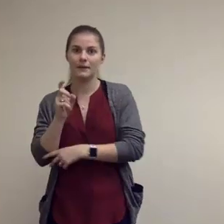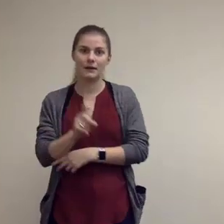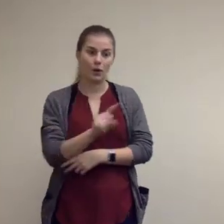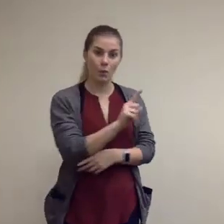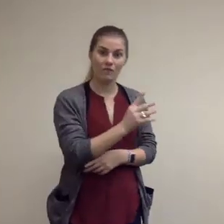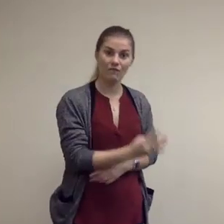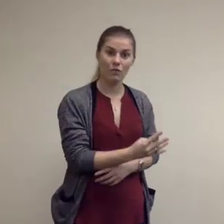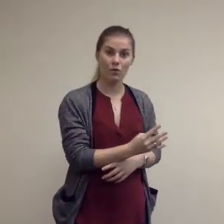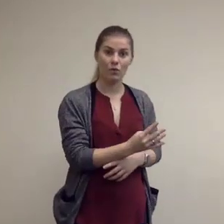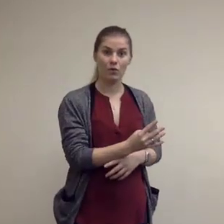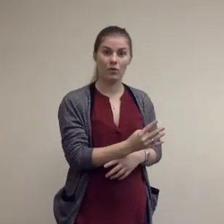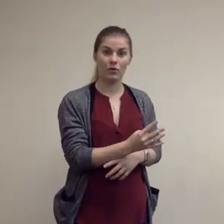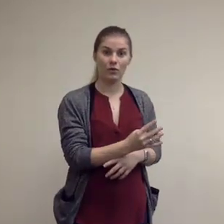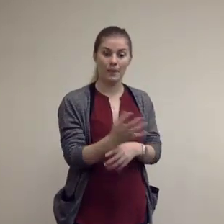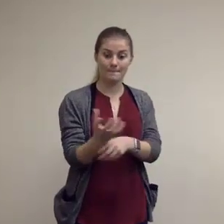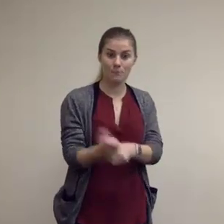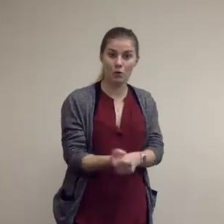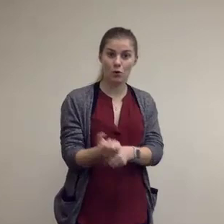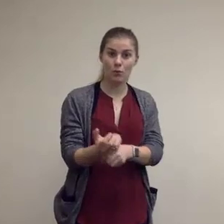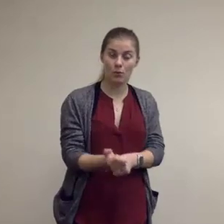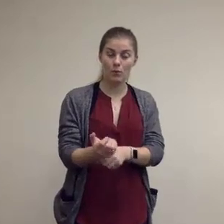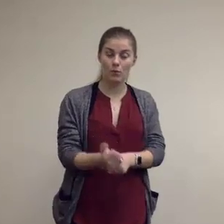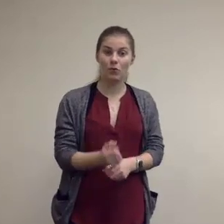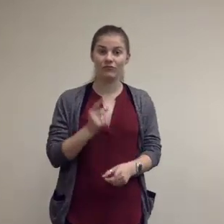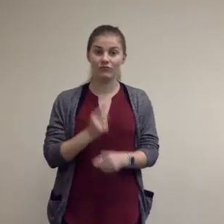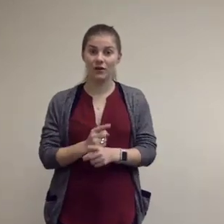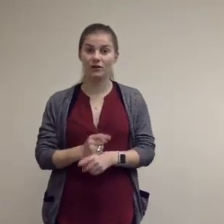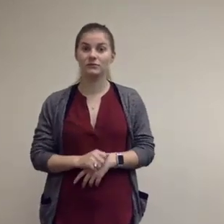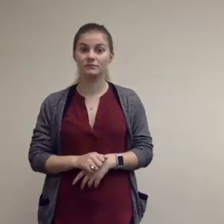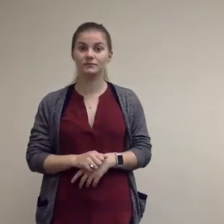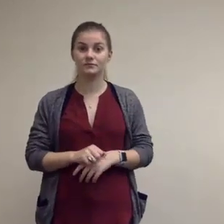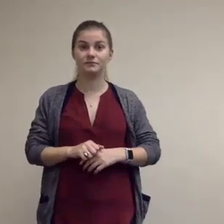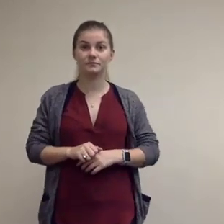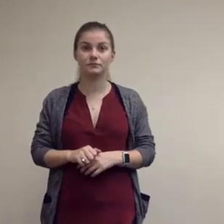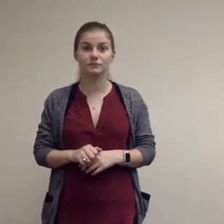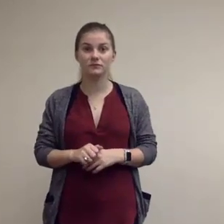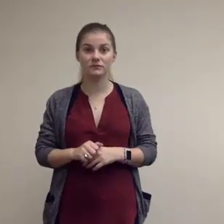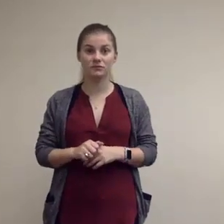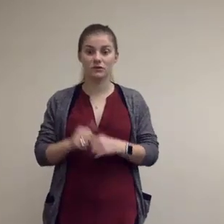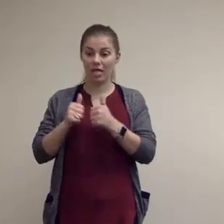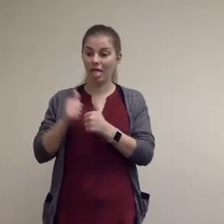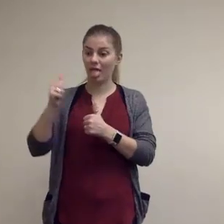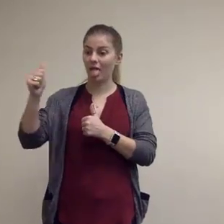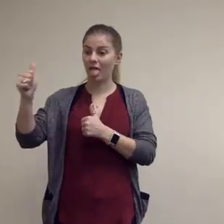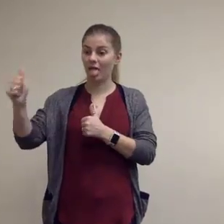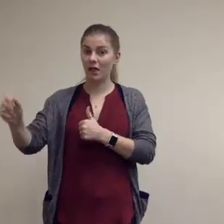the mass, twice the force. But with distance, twice the distance, 4 times less gravity or 4